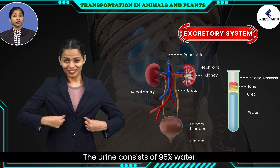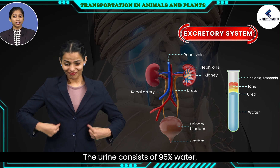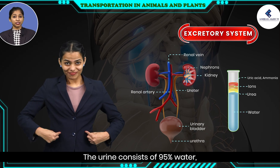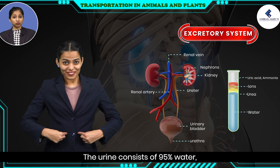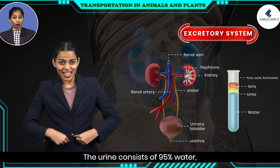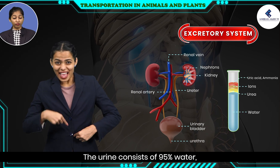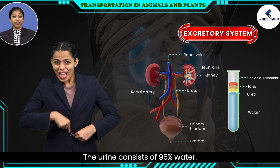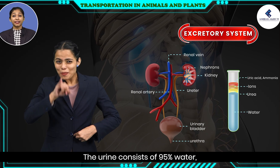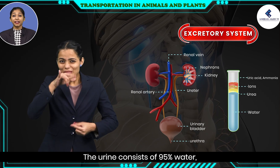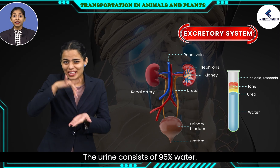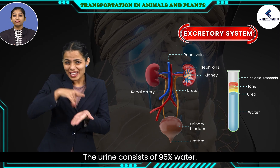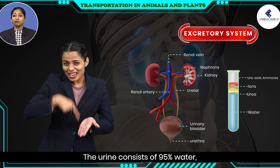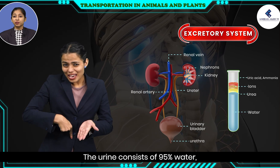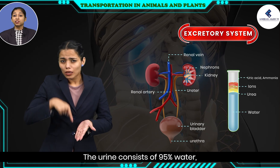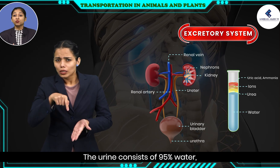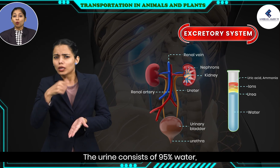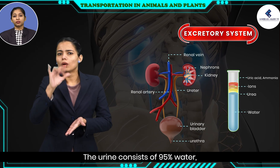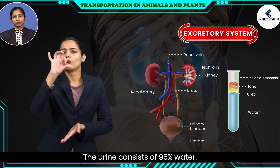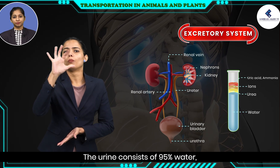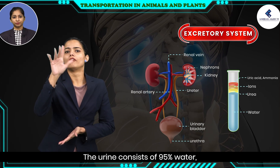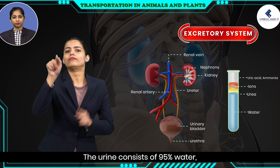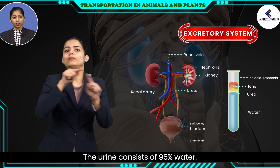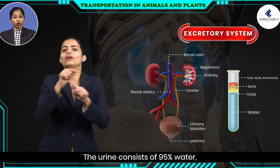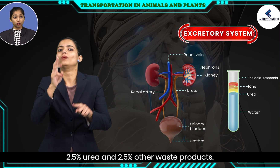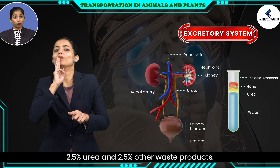The urine consists of 95% water,